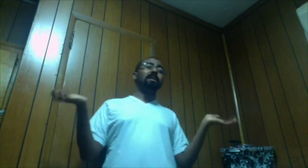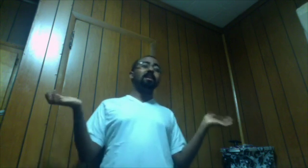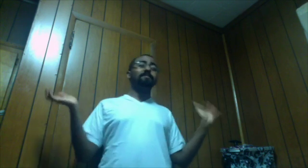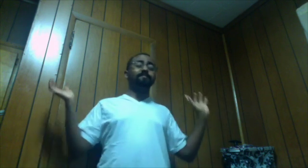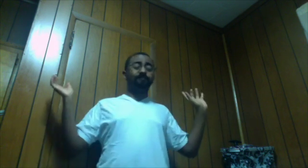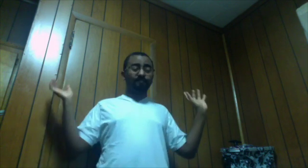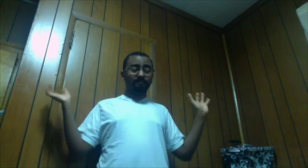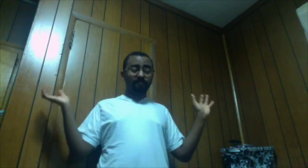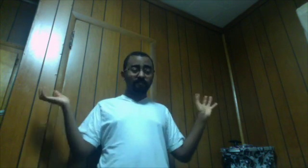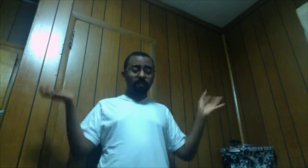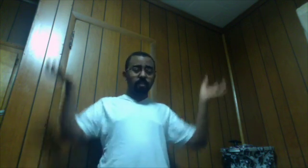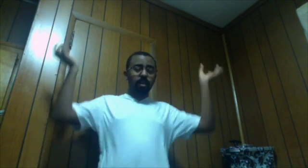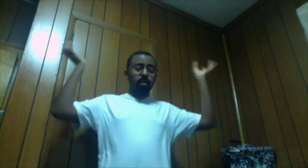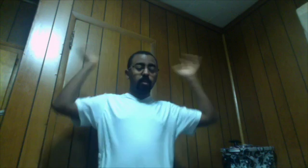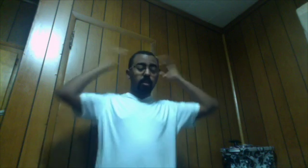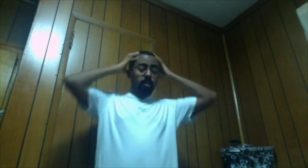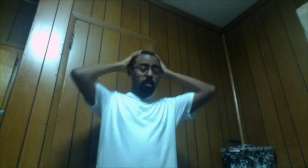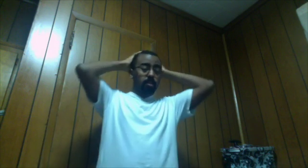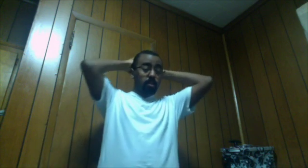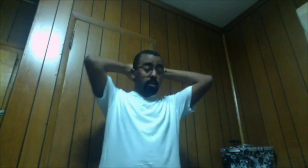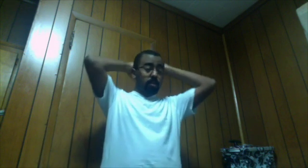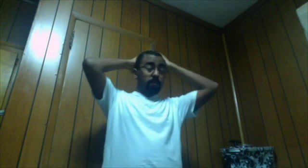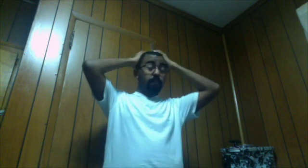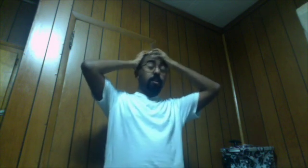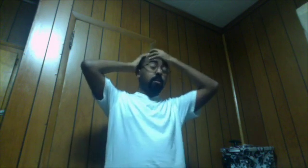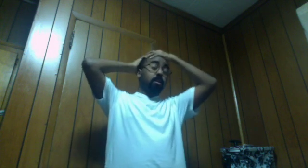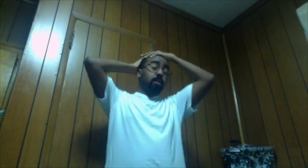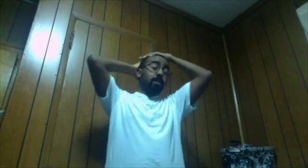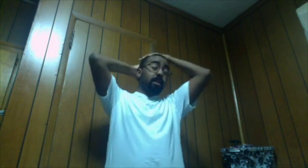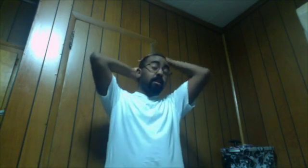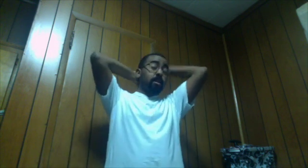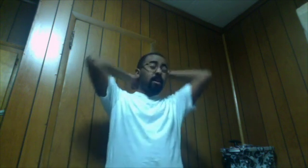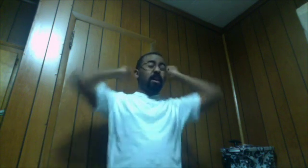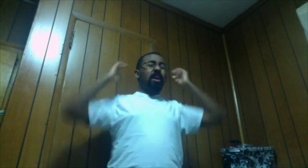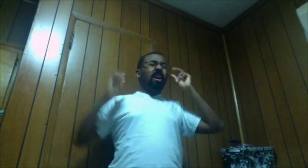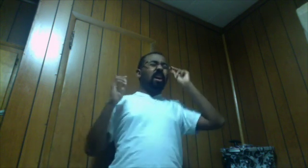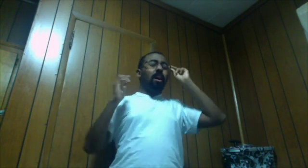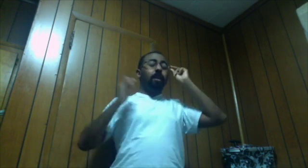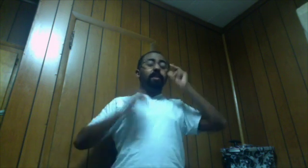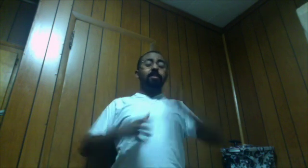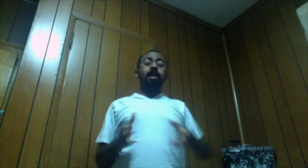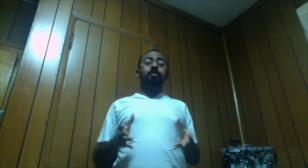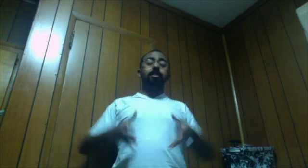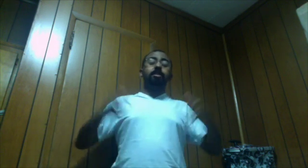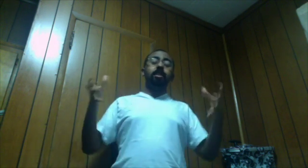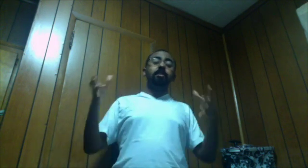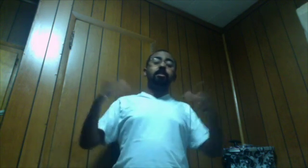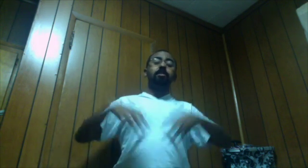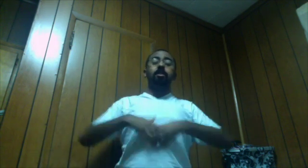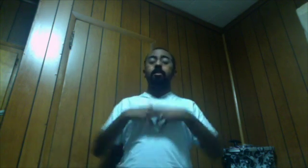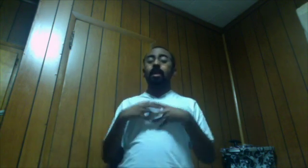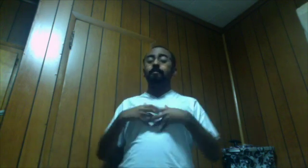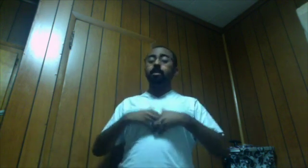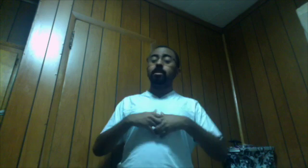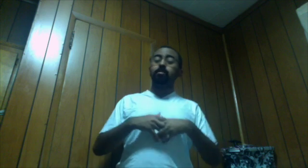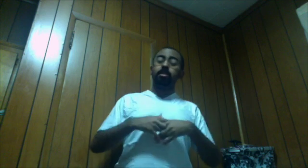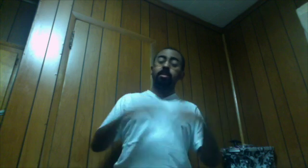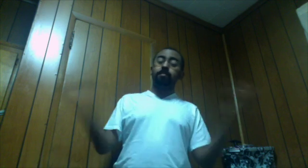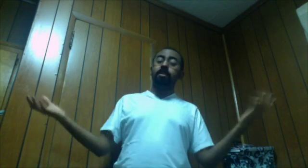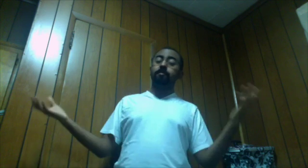time, they will. Fuck. Oh my god. Oh, by the time they're adults, that ability will disappear from